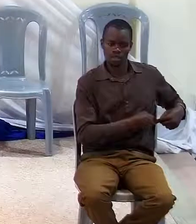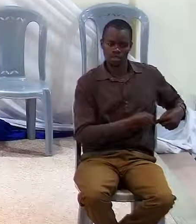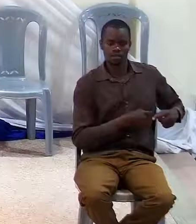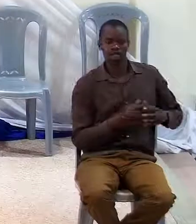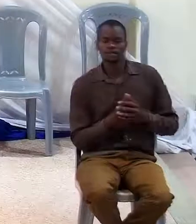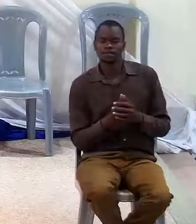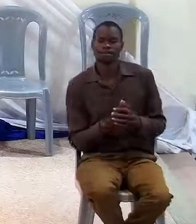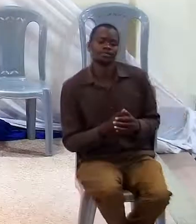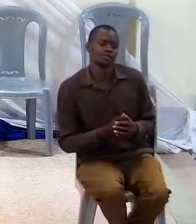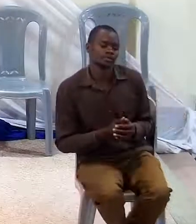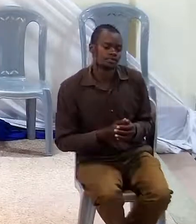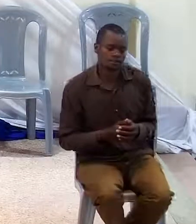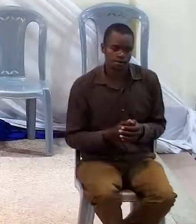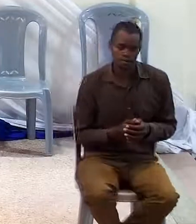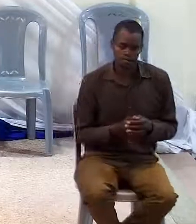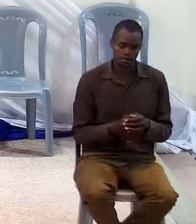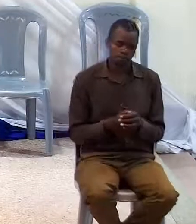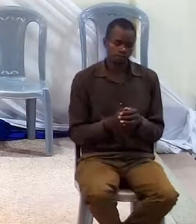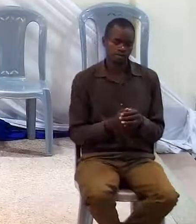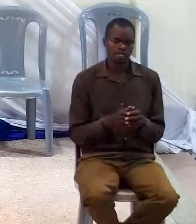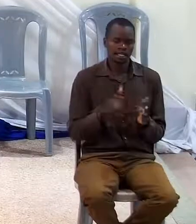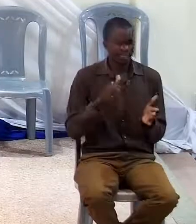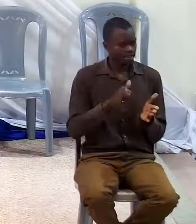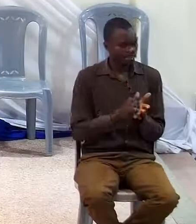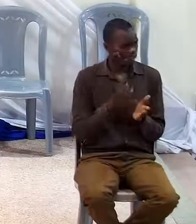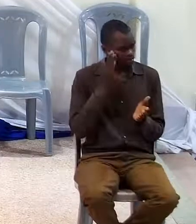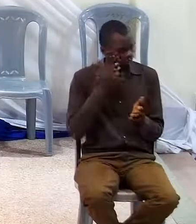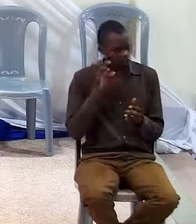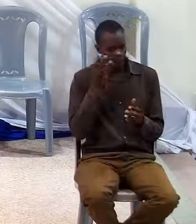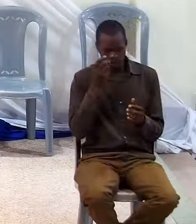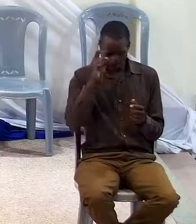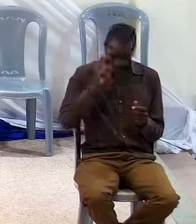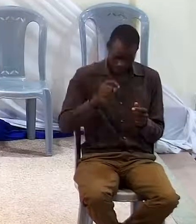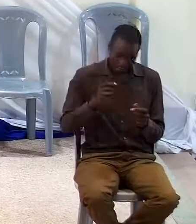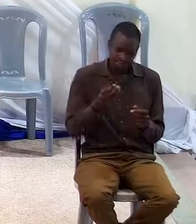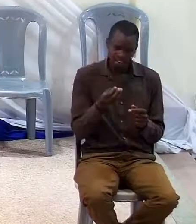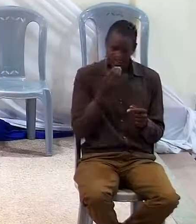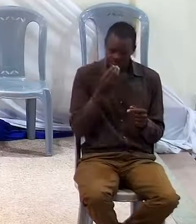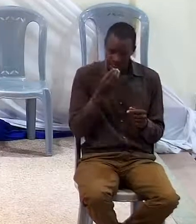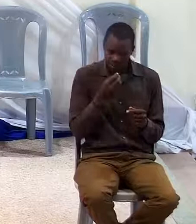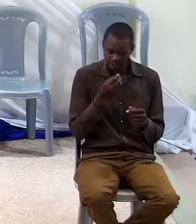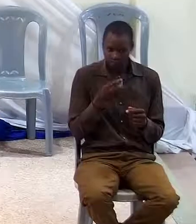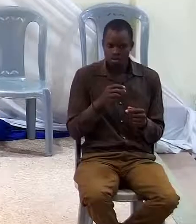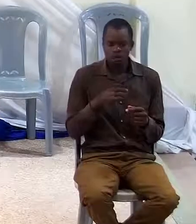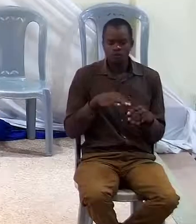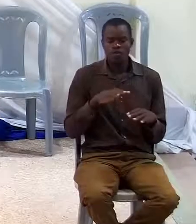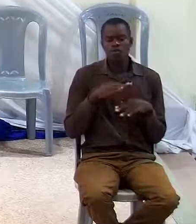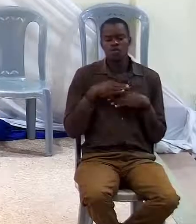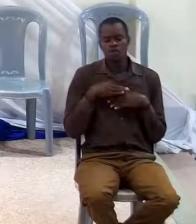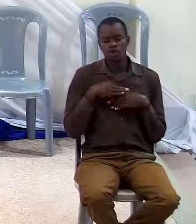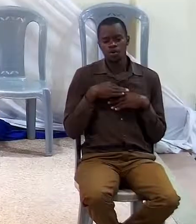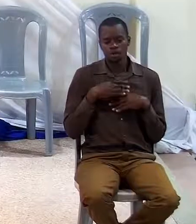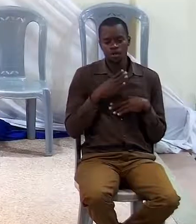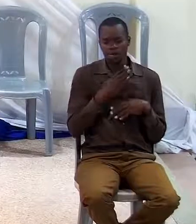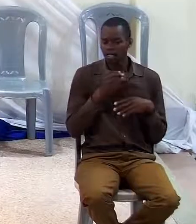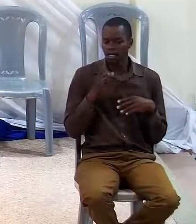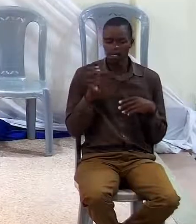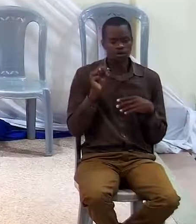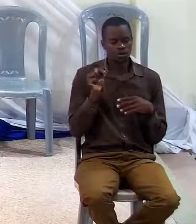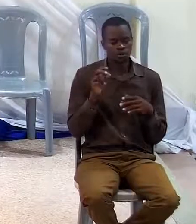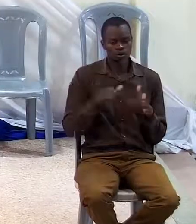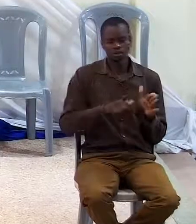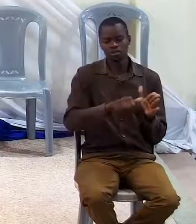to eat whole and not eat brown. Amen? Then